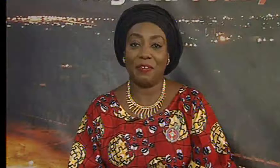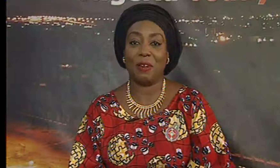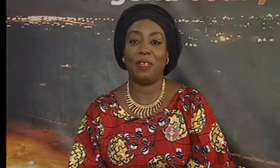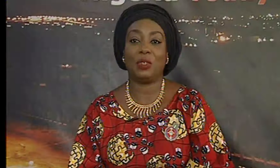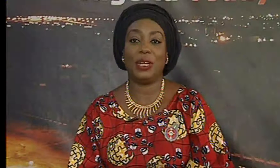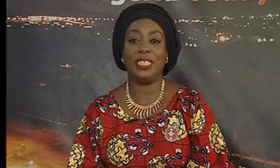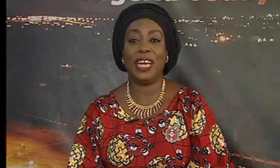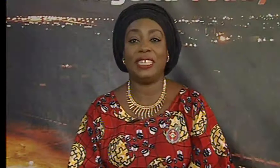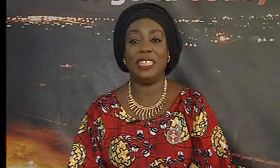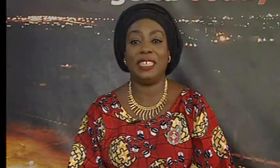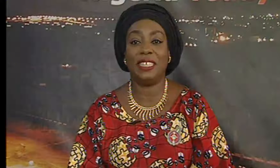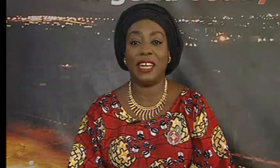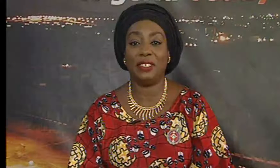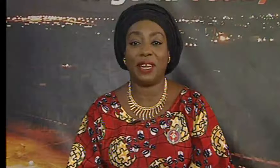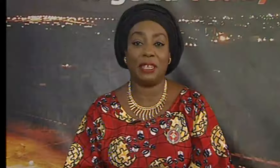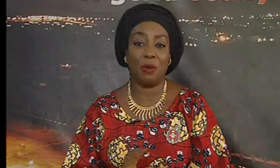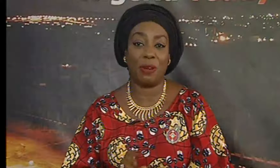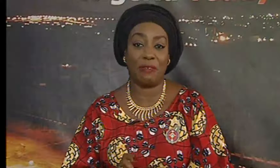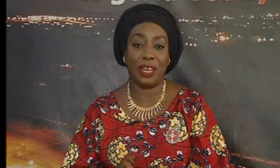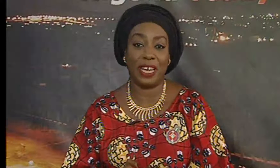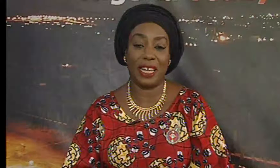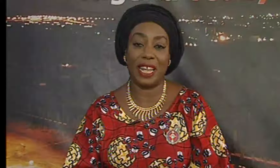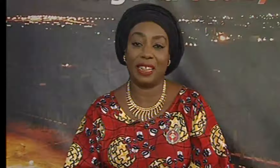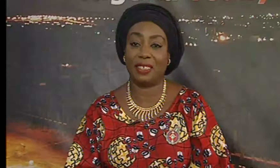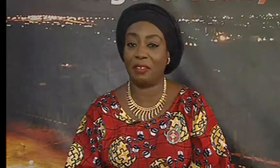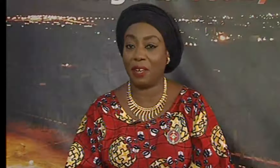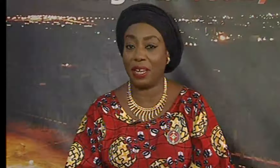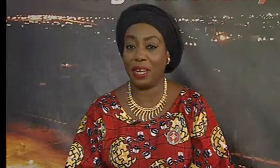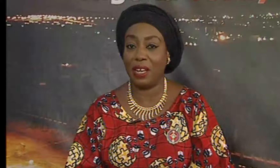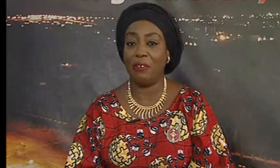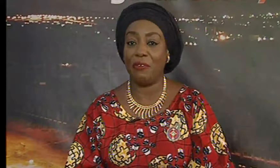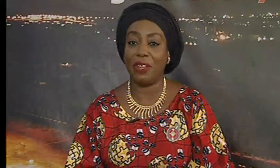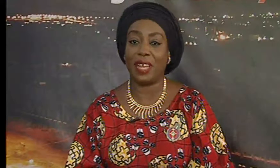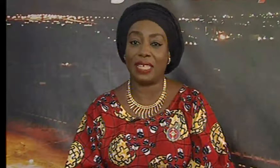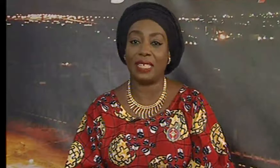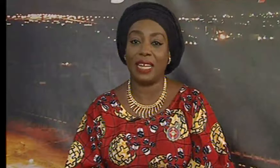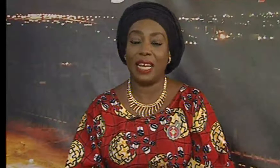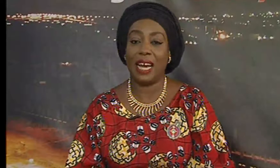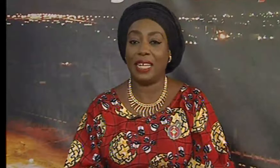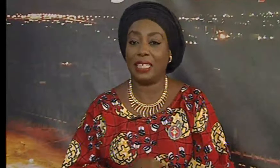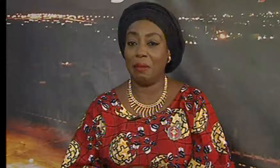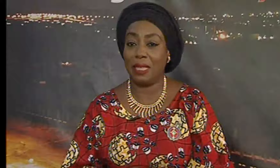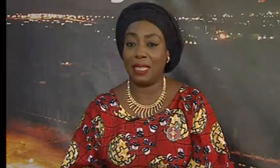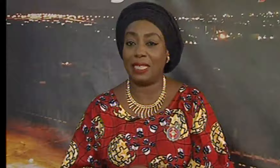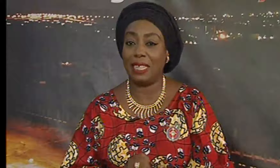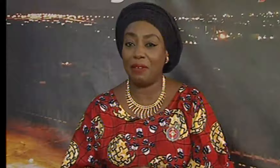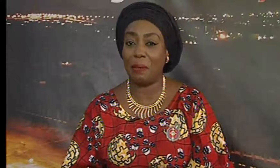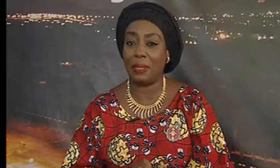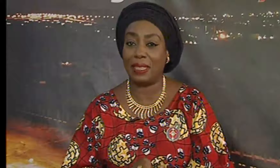Data from the 2018 Nigeria Demographic and Health Survey revealed that an